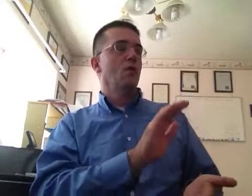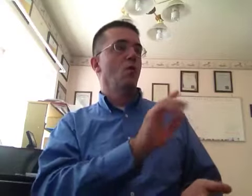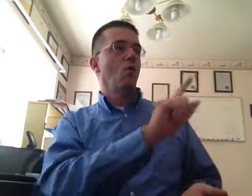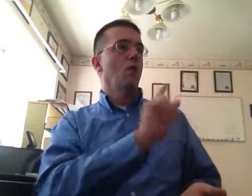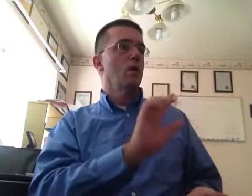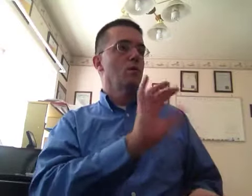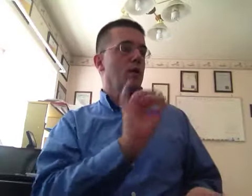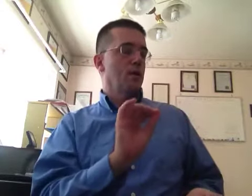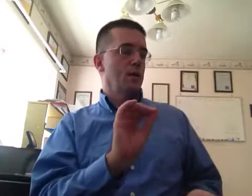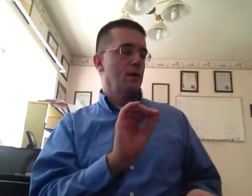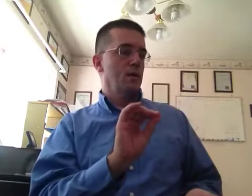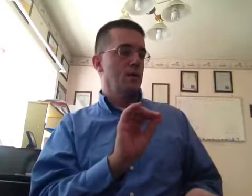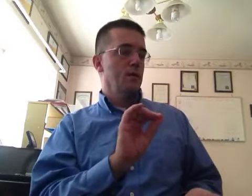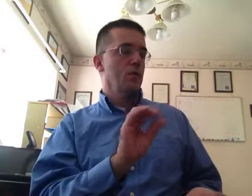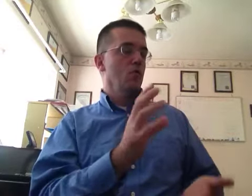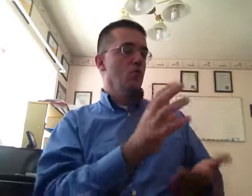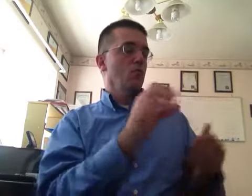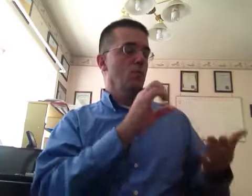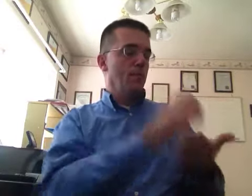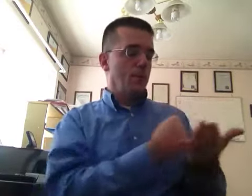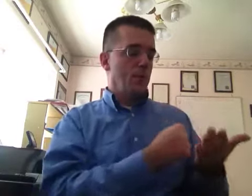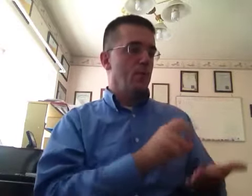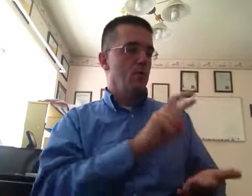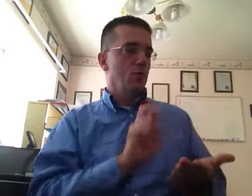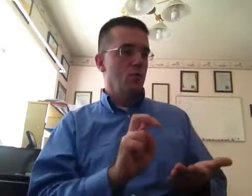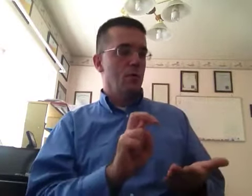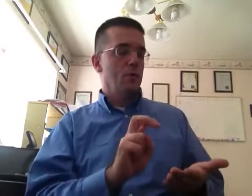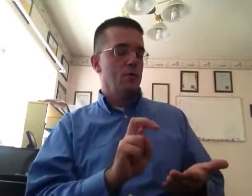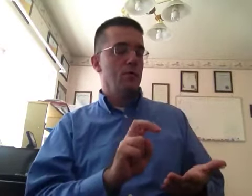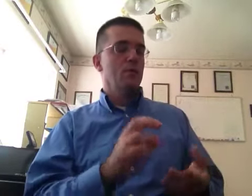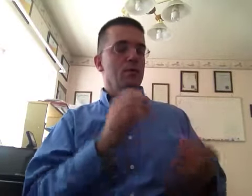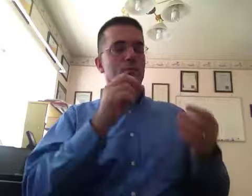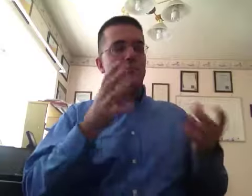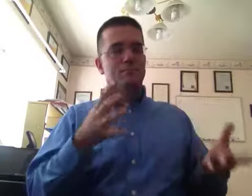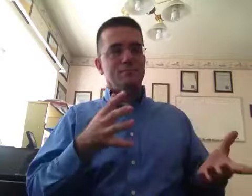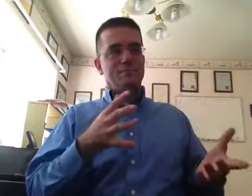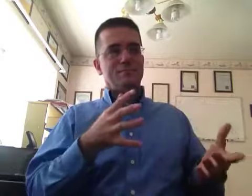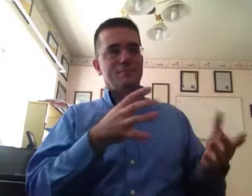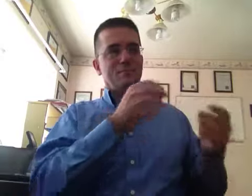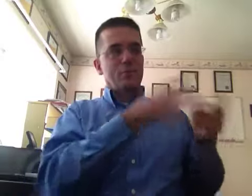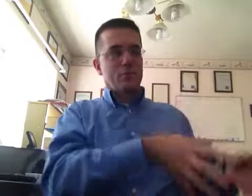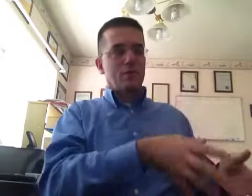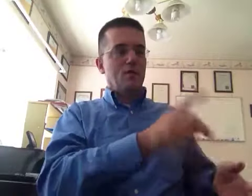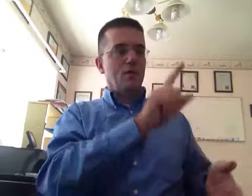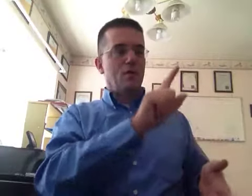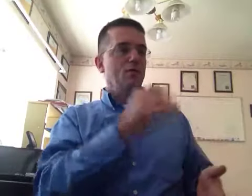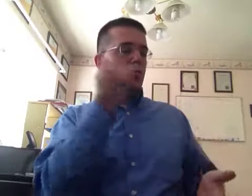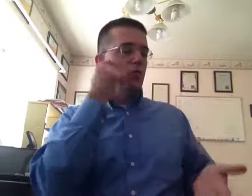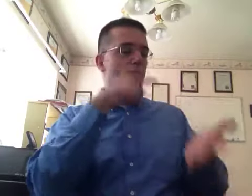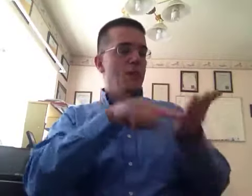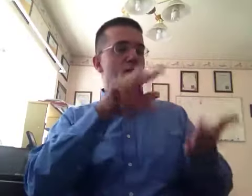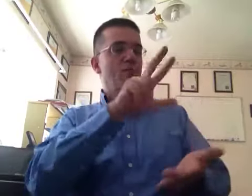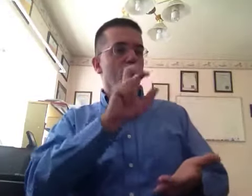make 200, and you don't have a house payment anymore, and you're already monster savers. I